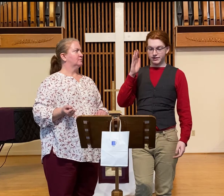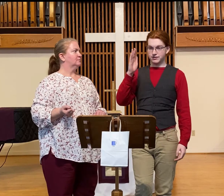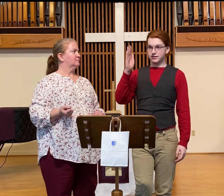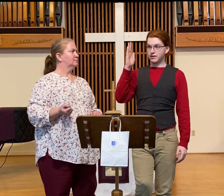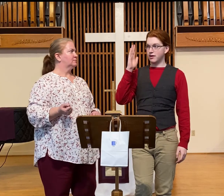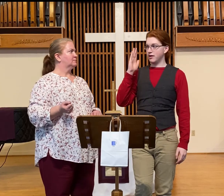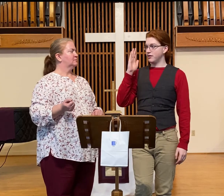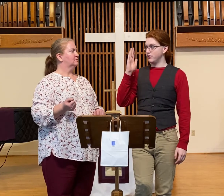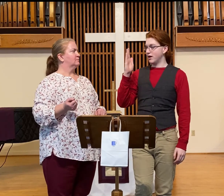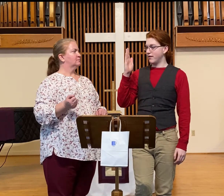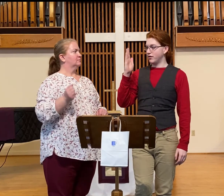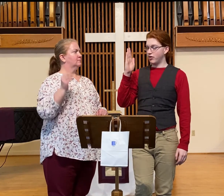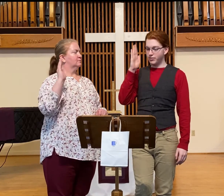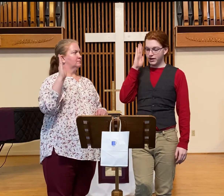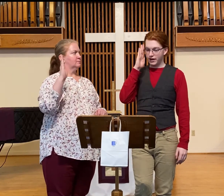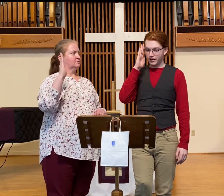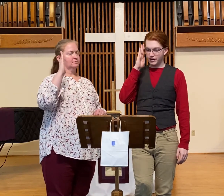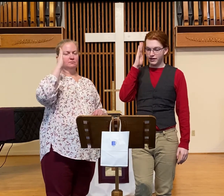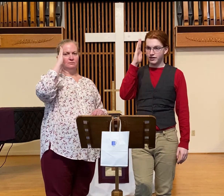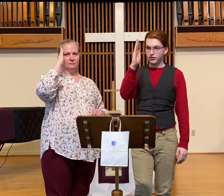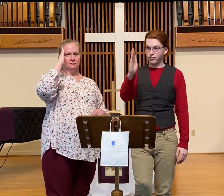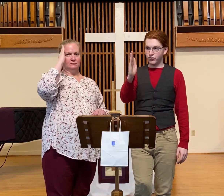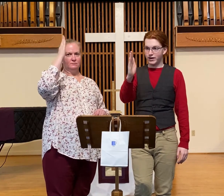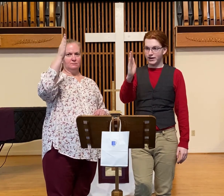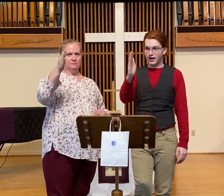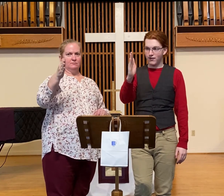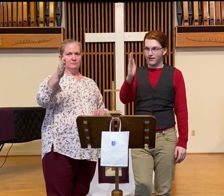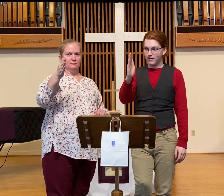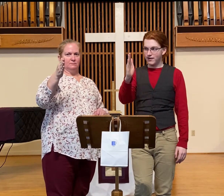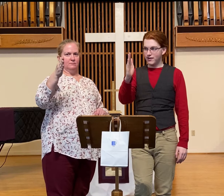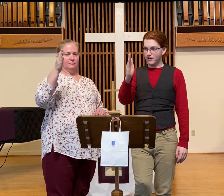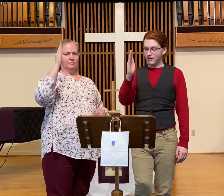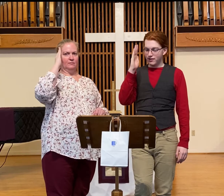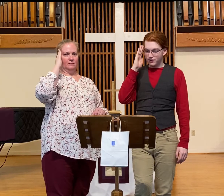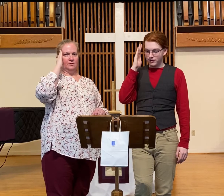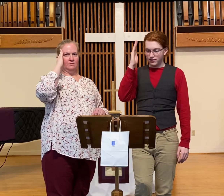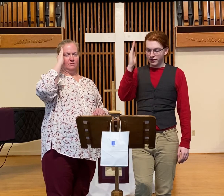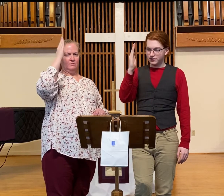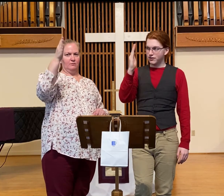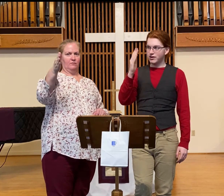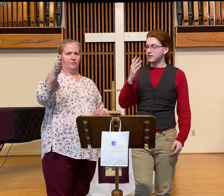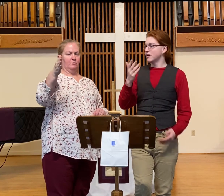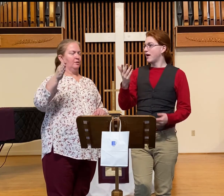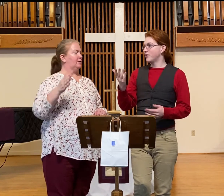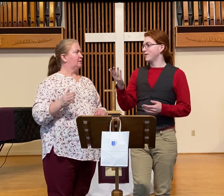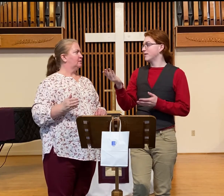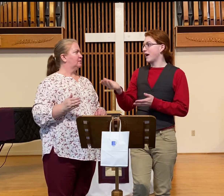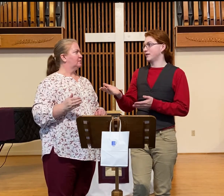will is have an open hand and then you bring it out like so. It doesn't have to be that